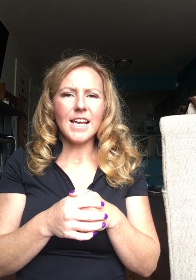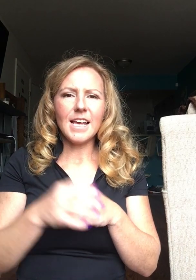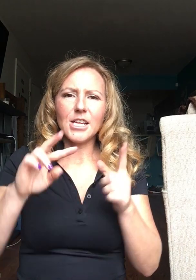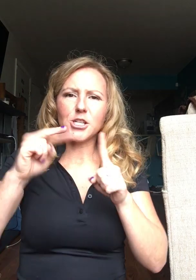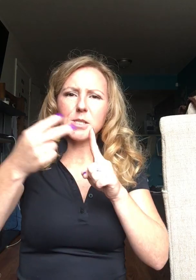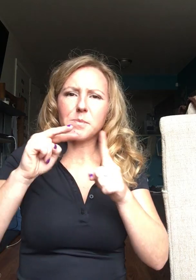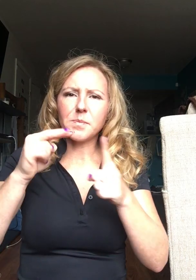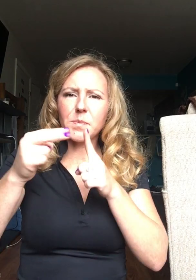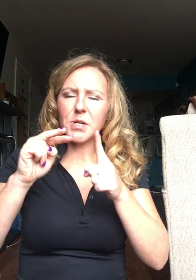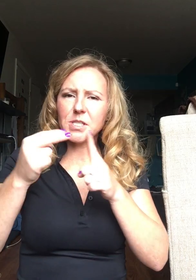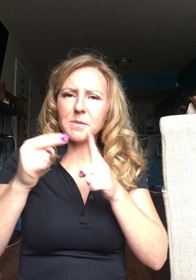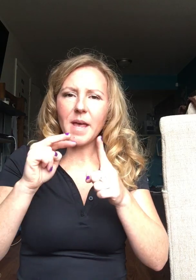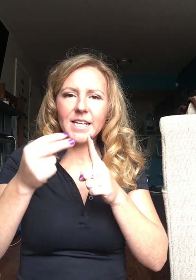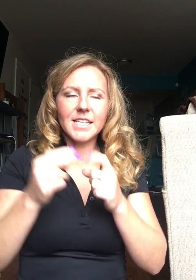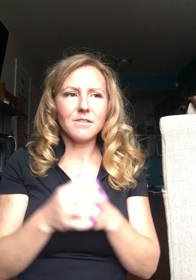And your perspective